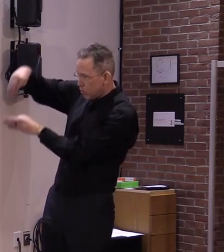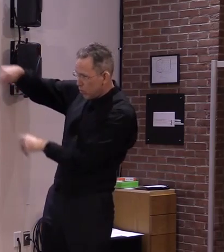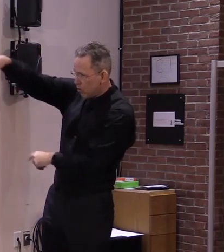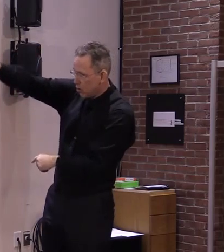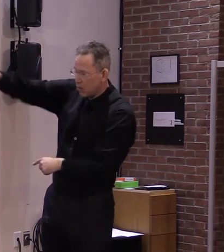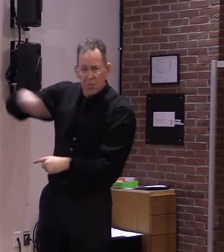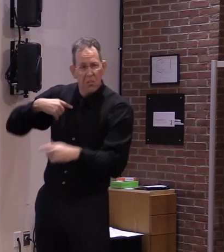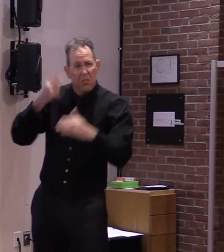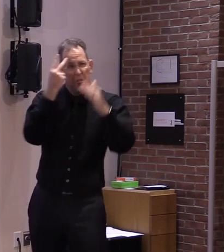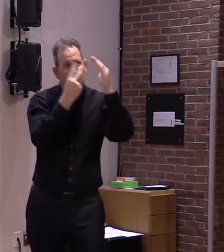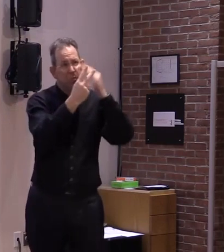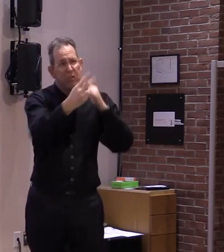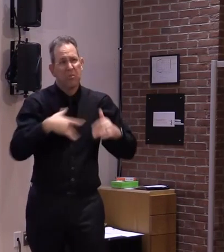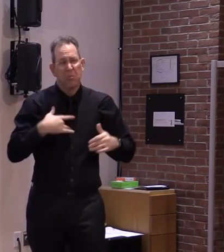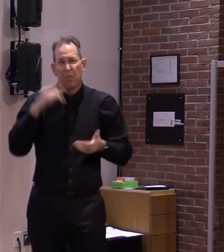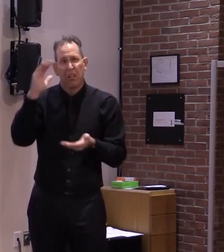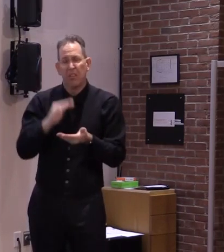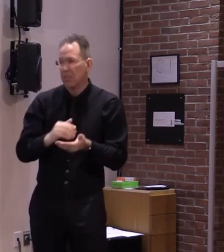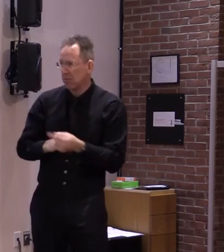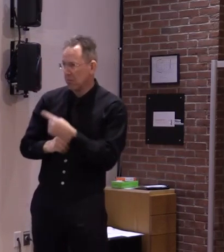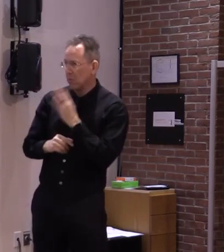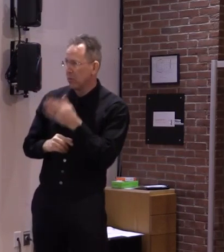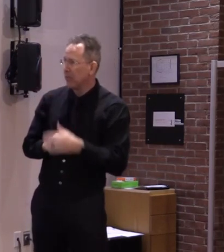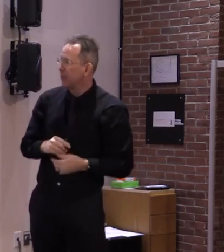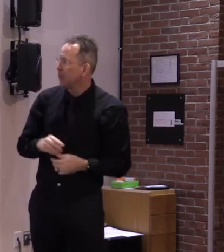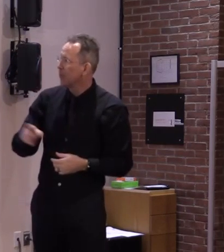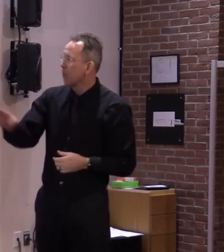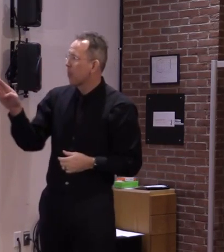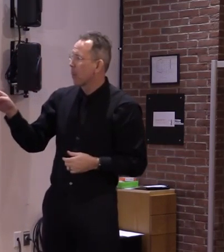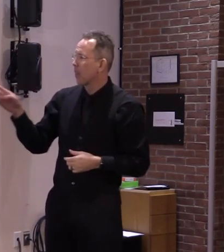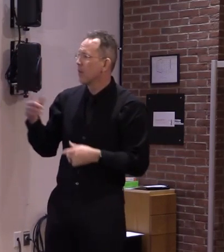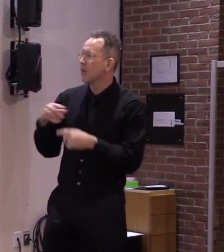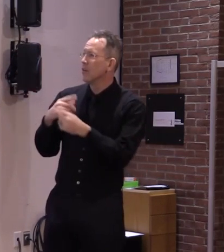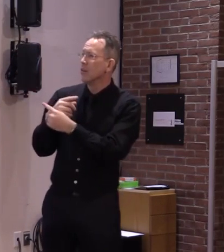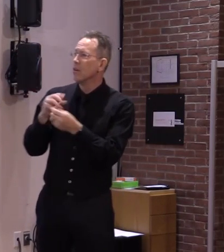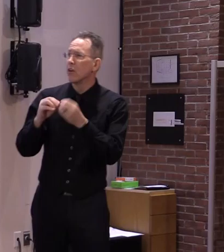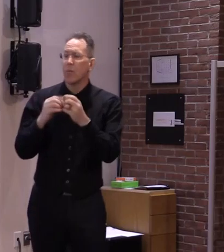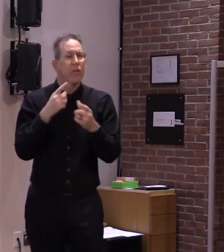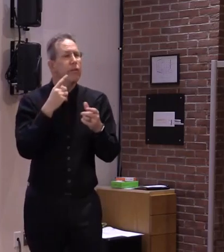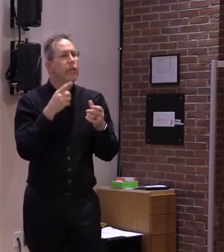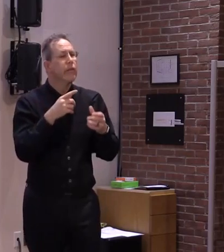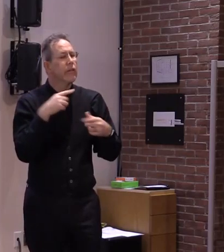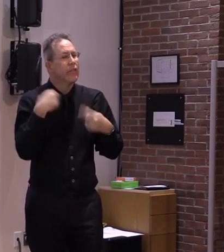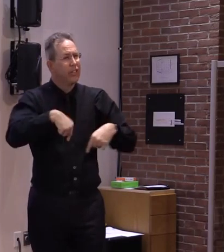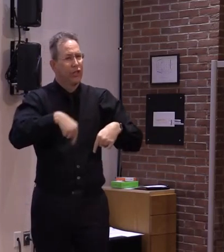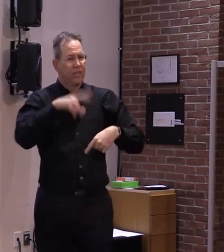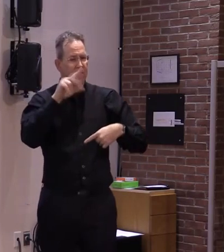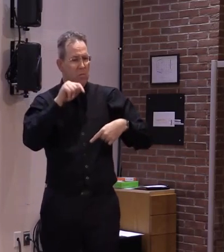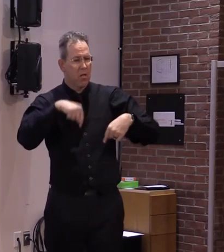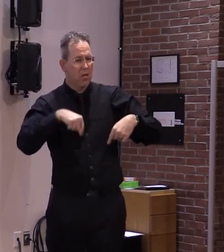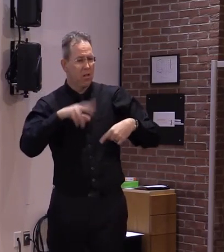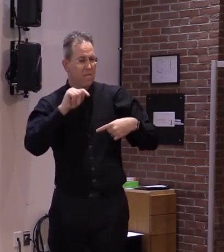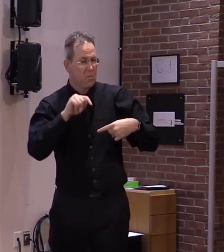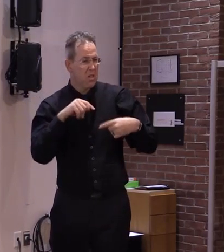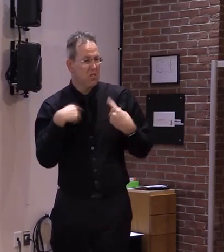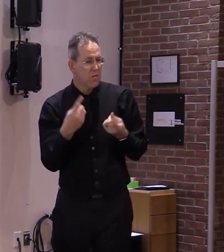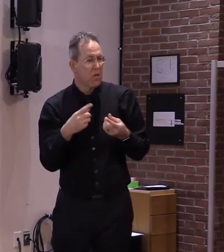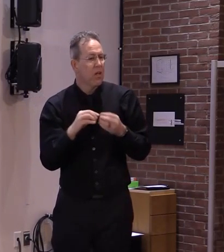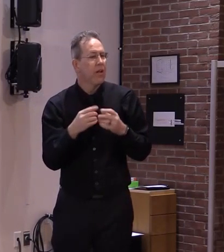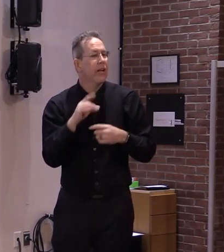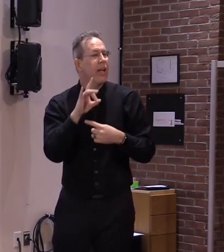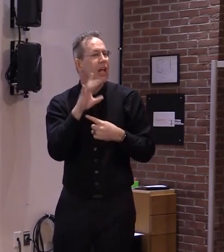forecasting. This past week in Vermont, we reported 814 new cases, a decrease of 142 compared